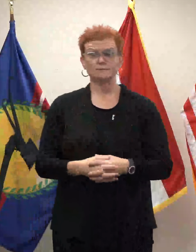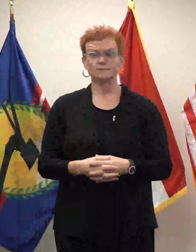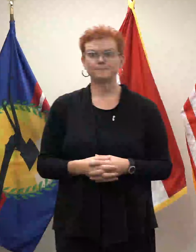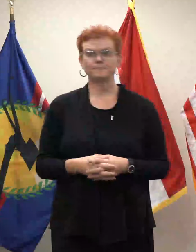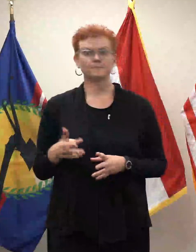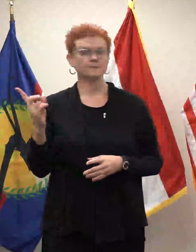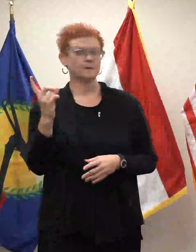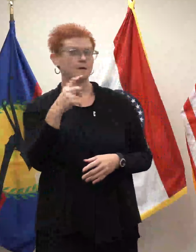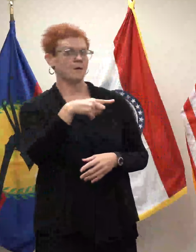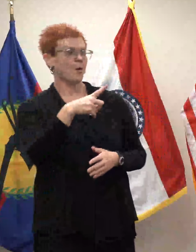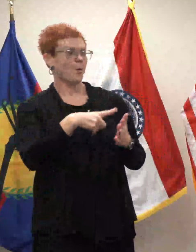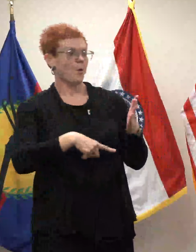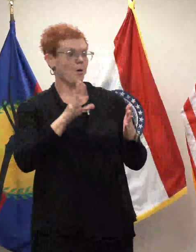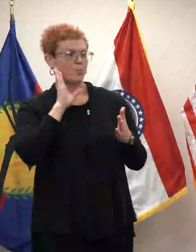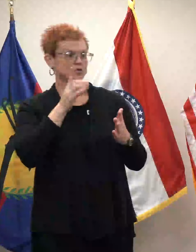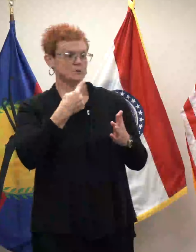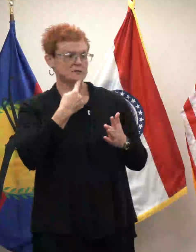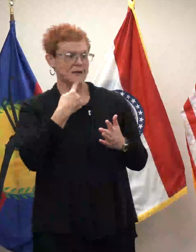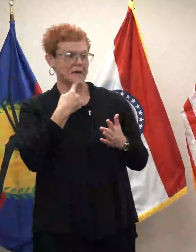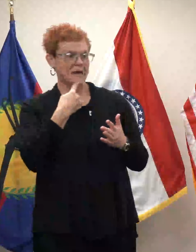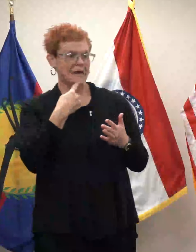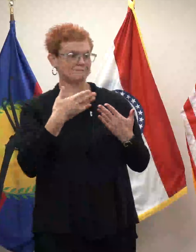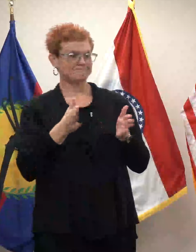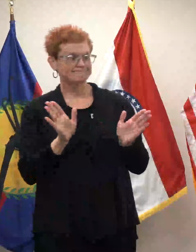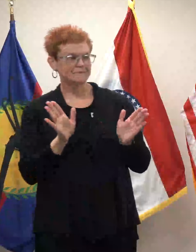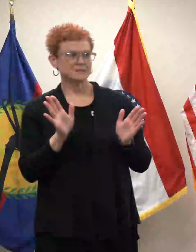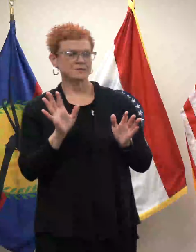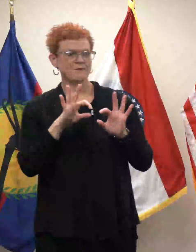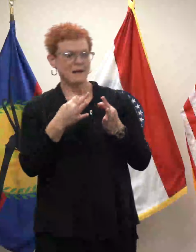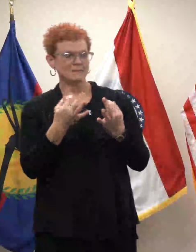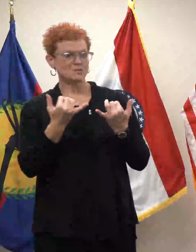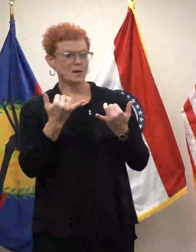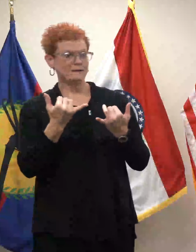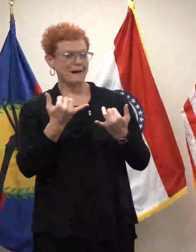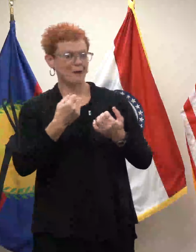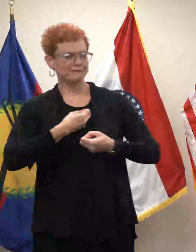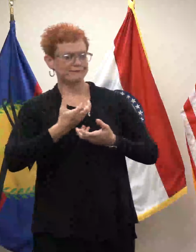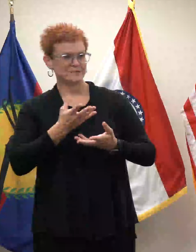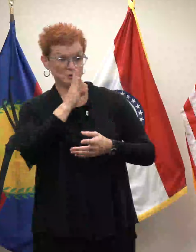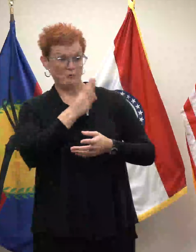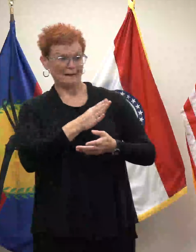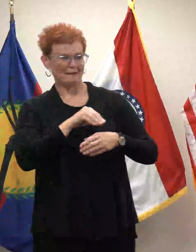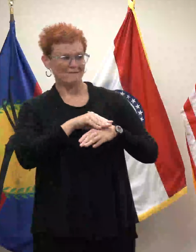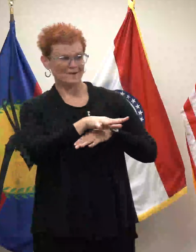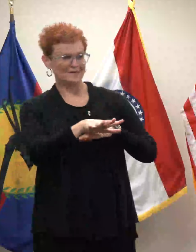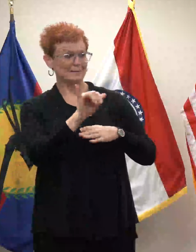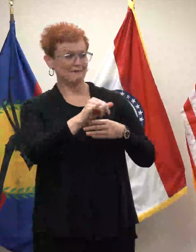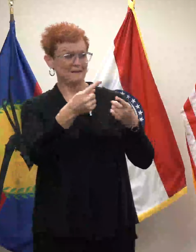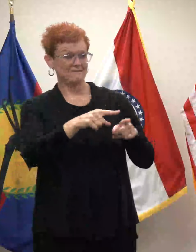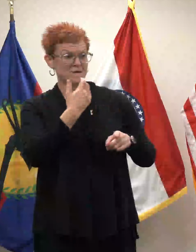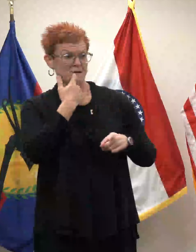What would you say with free rein to families right now that have been directly affected by this